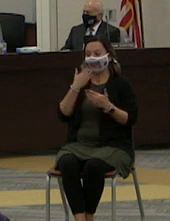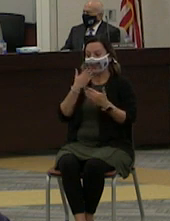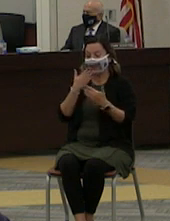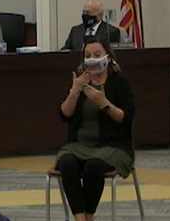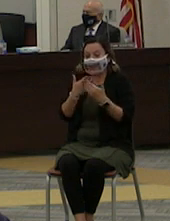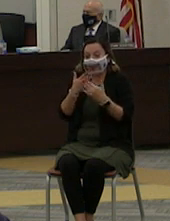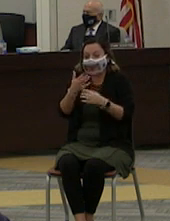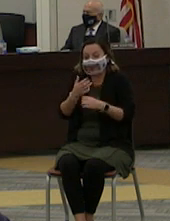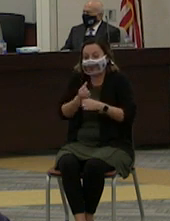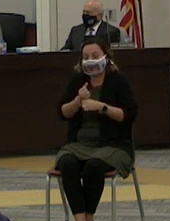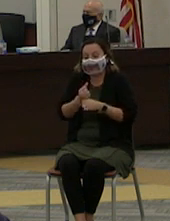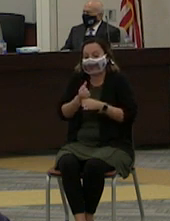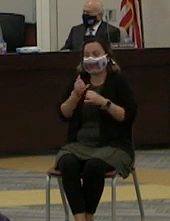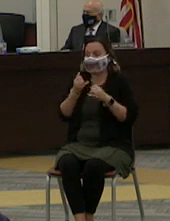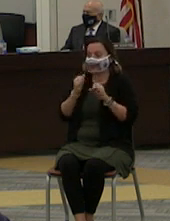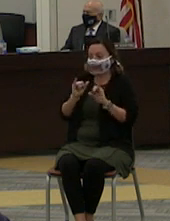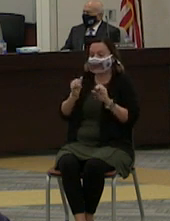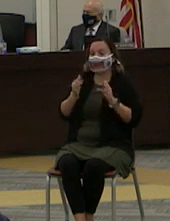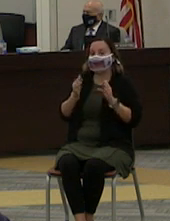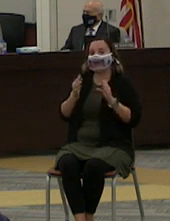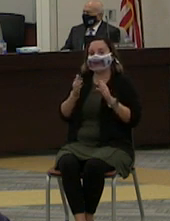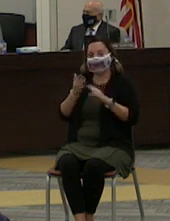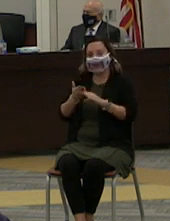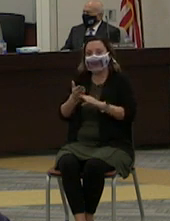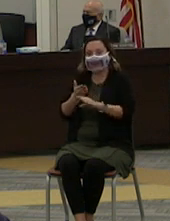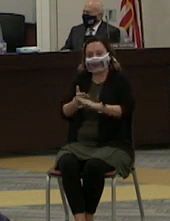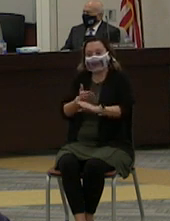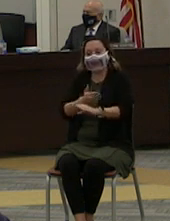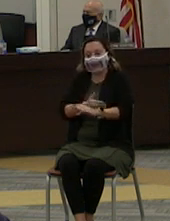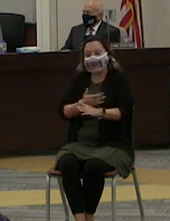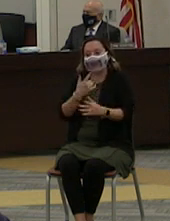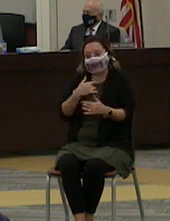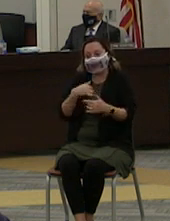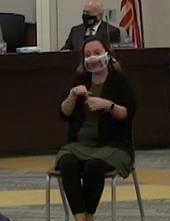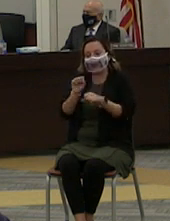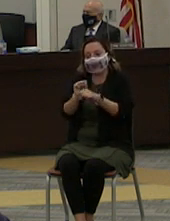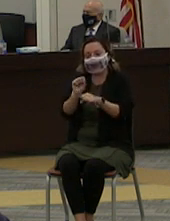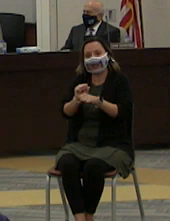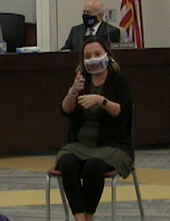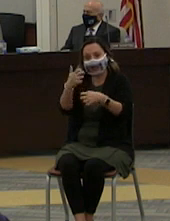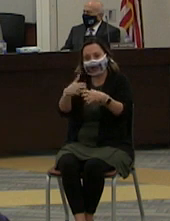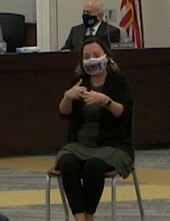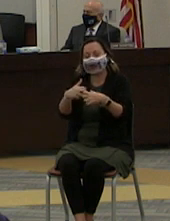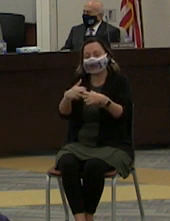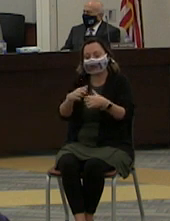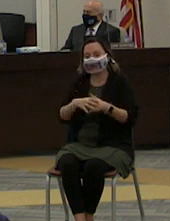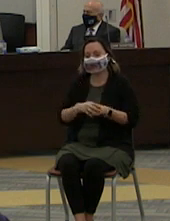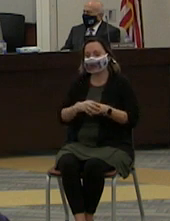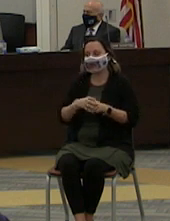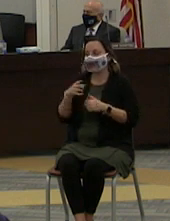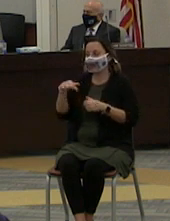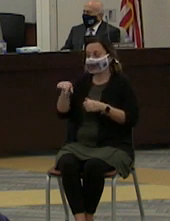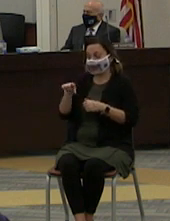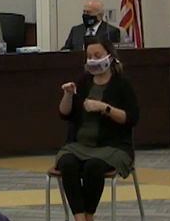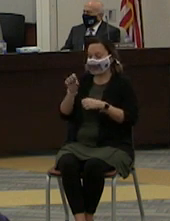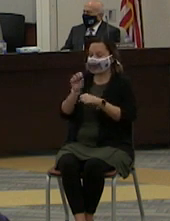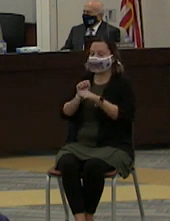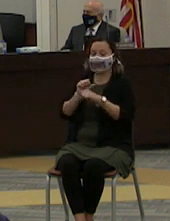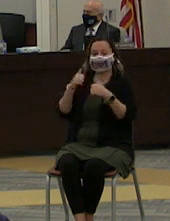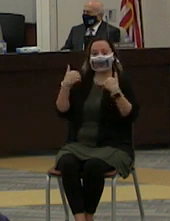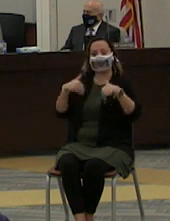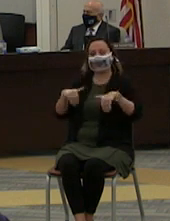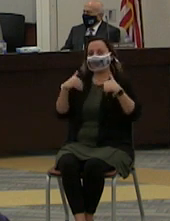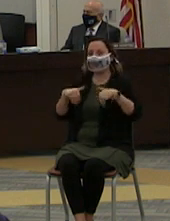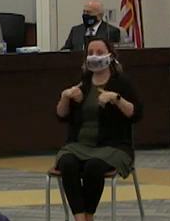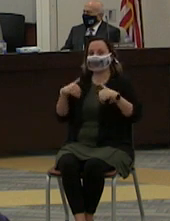and we still have a ways to go, but we're working hard to help our teachers do that well, and they are working incredibly